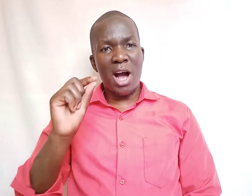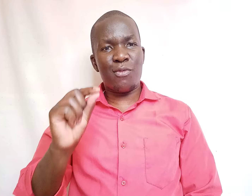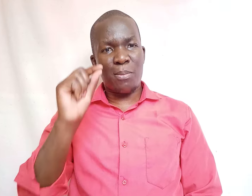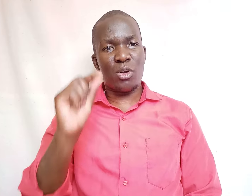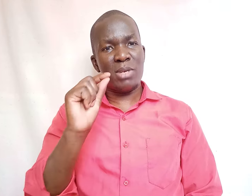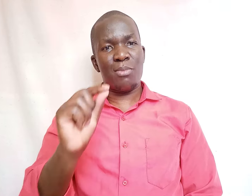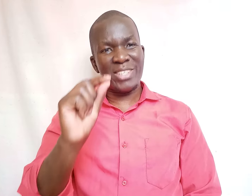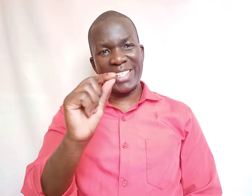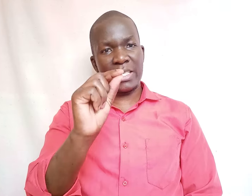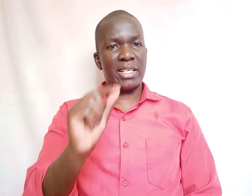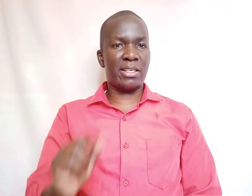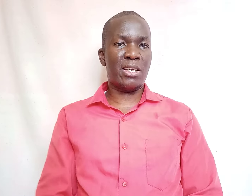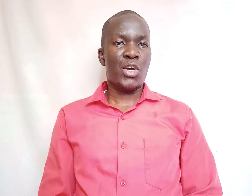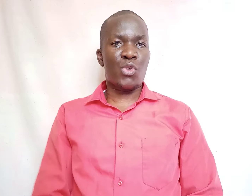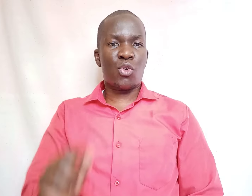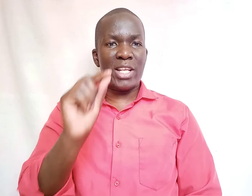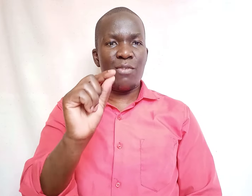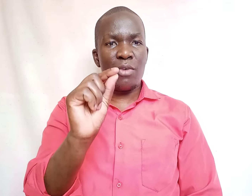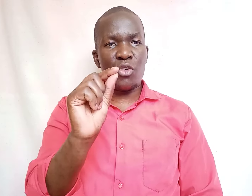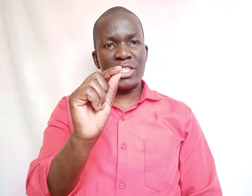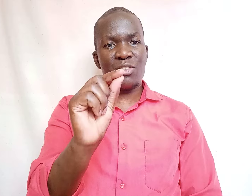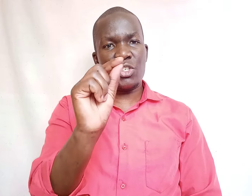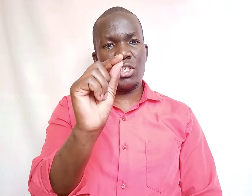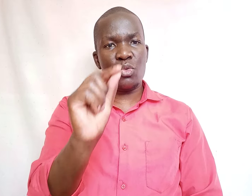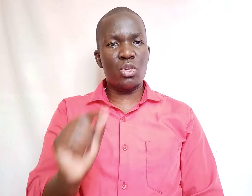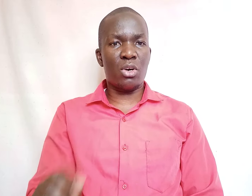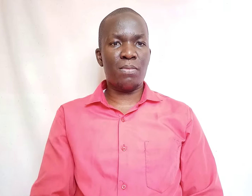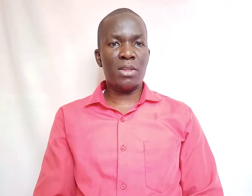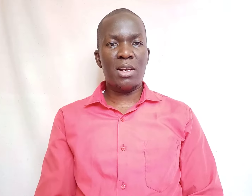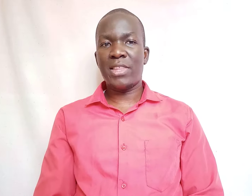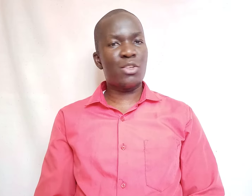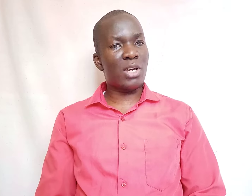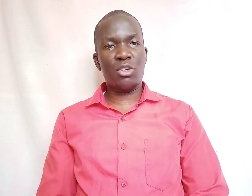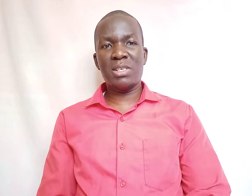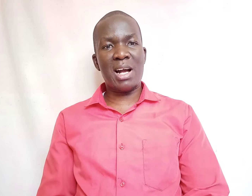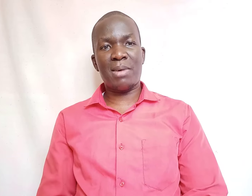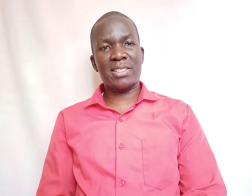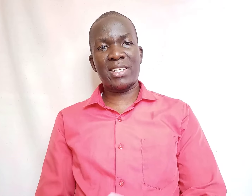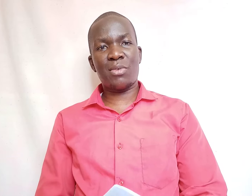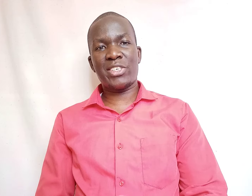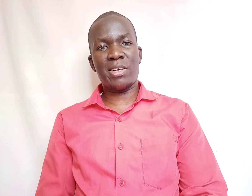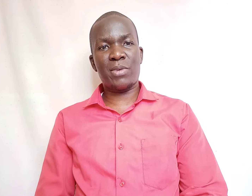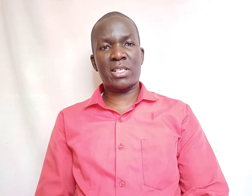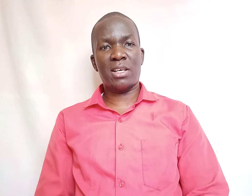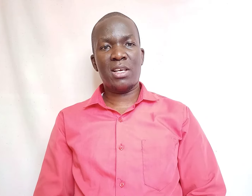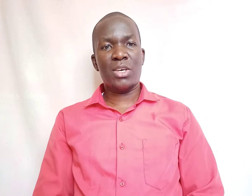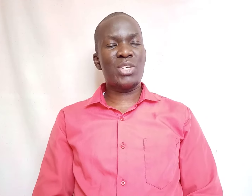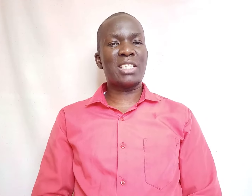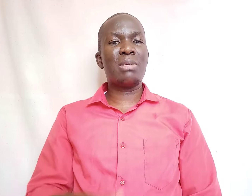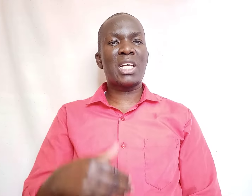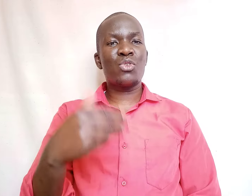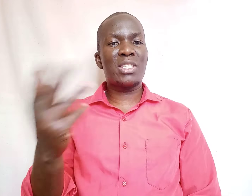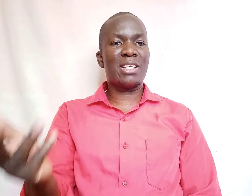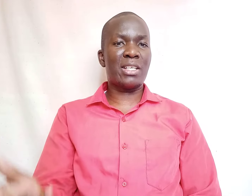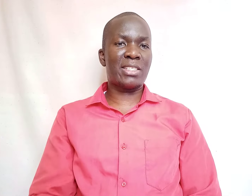have a problem with listening, your level of concentration is too low, then you cannot become a sign language interpreter. You just better use the sign